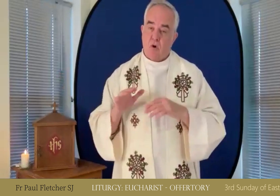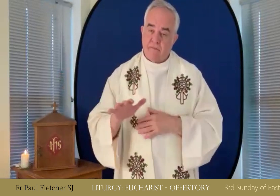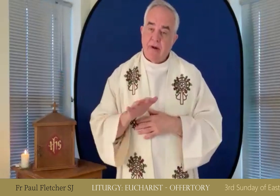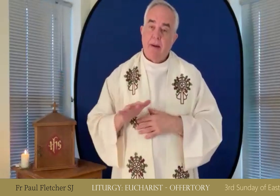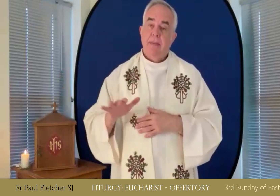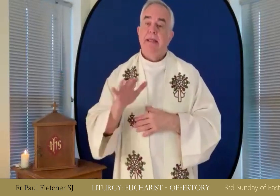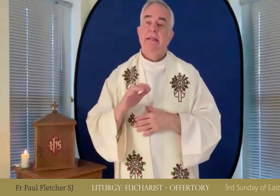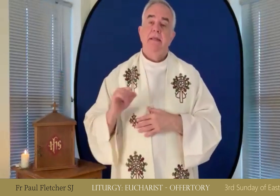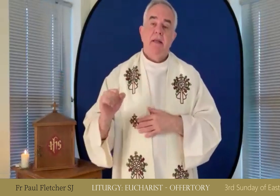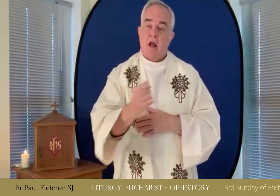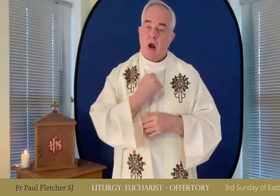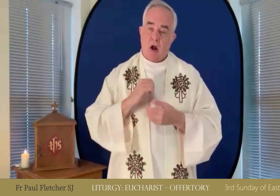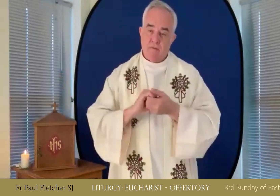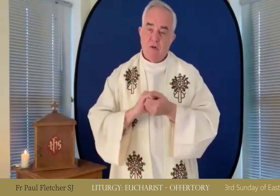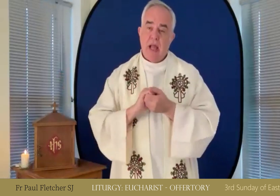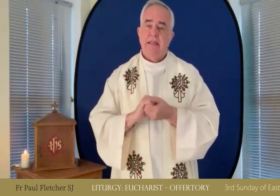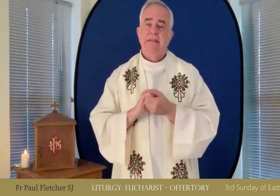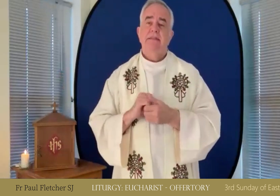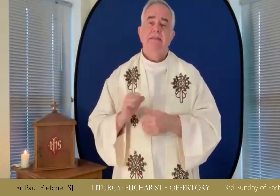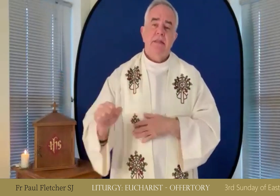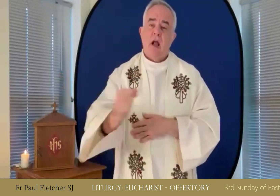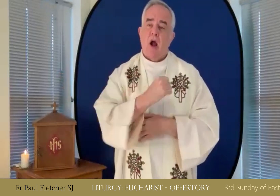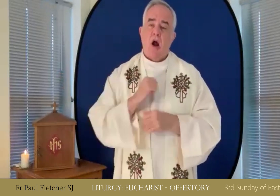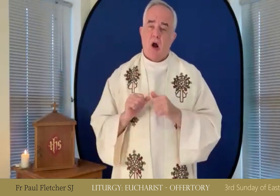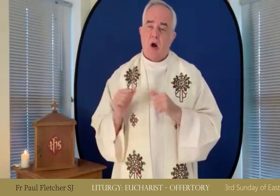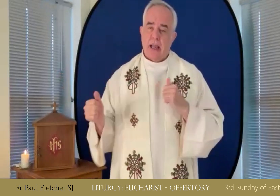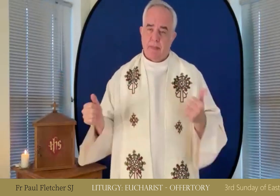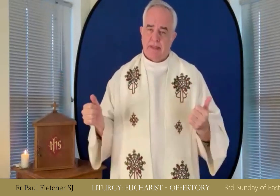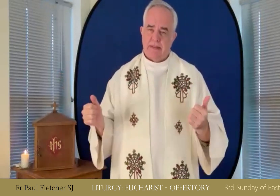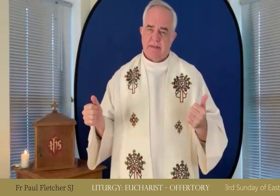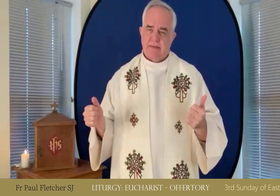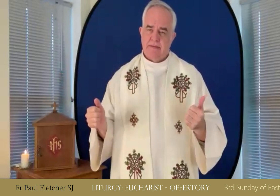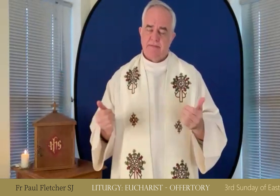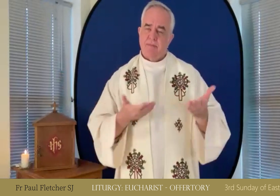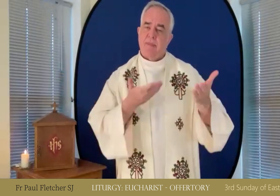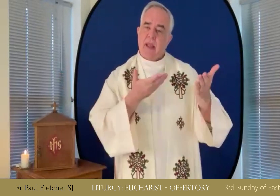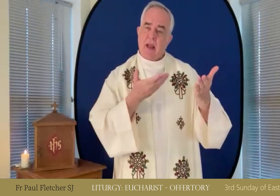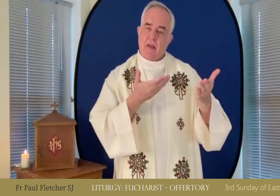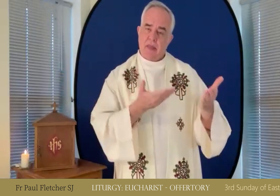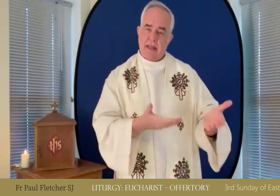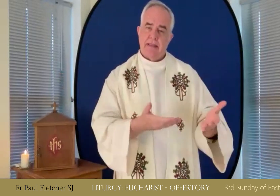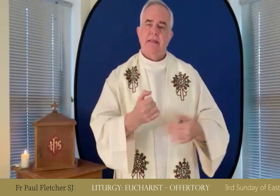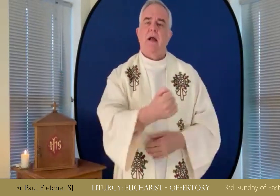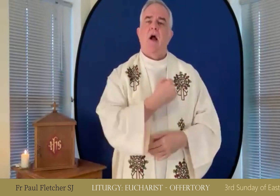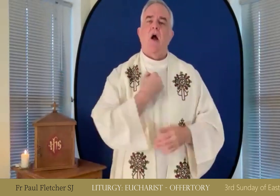for our families, our friends, our neighbors. This